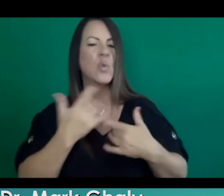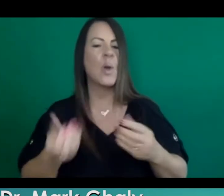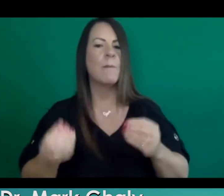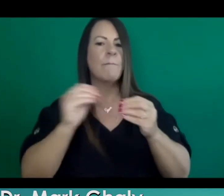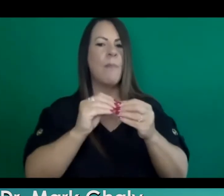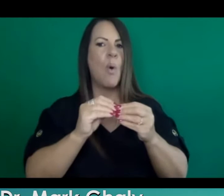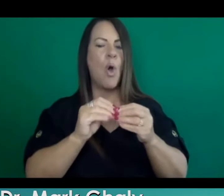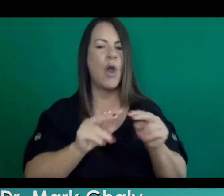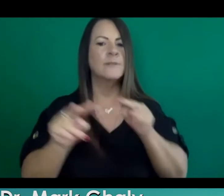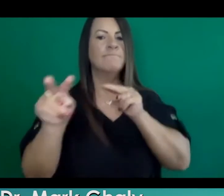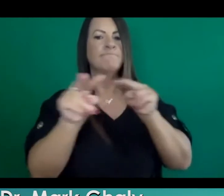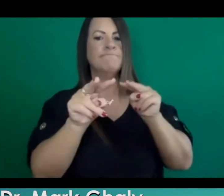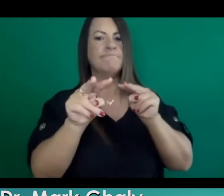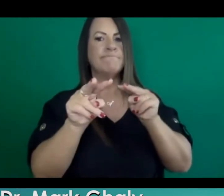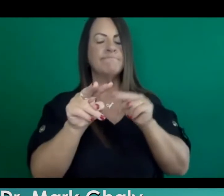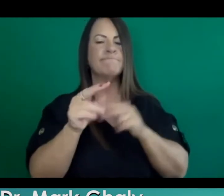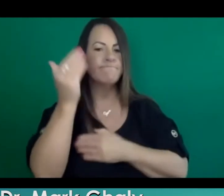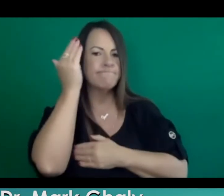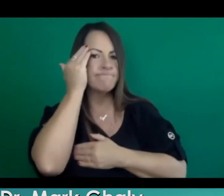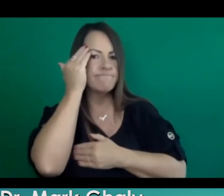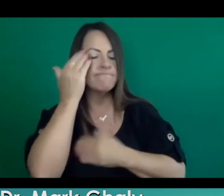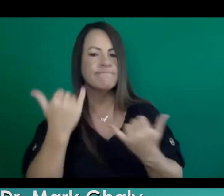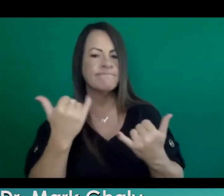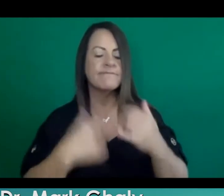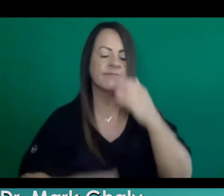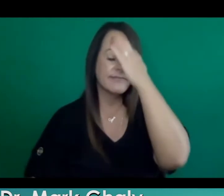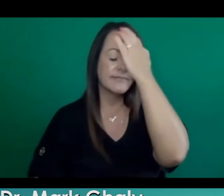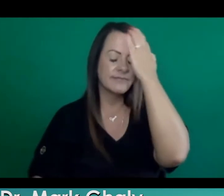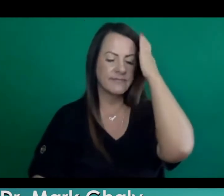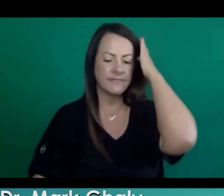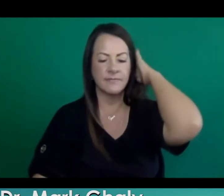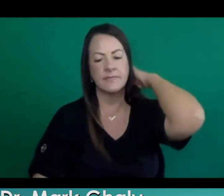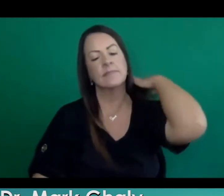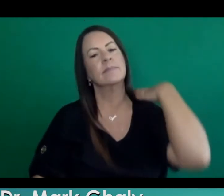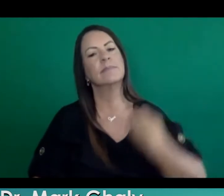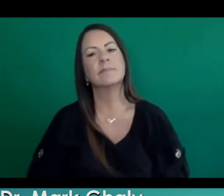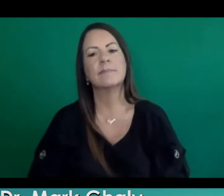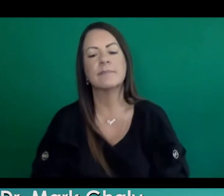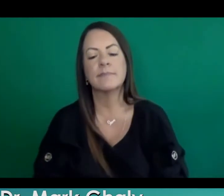around this issue. Claudia Casciuto, KNX.